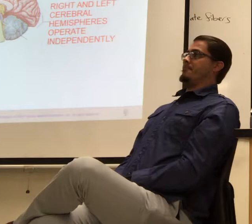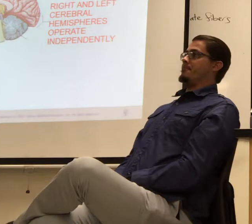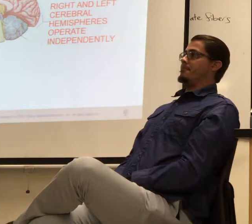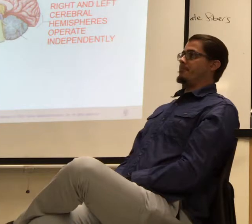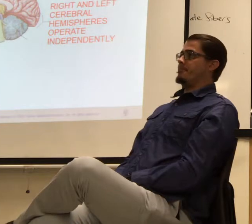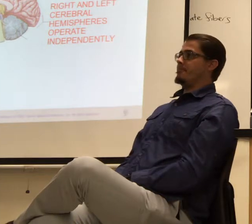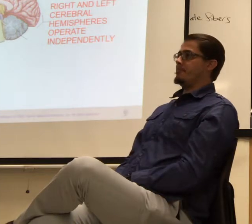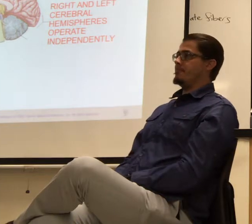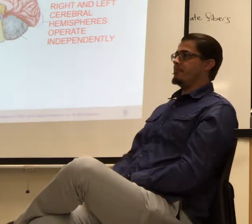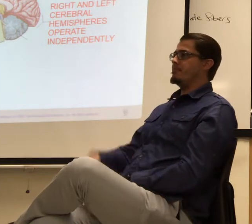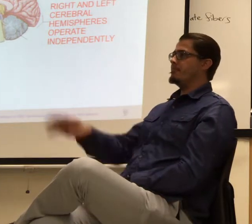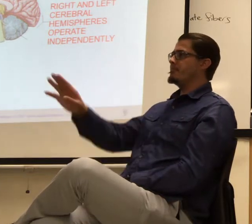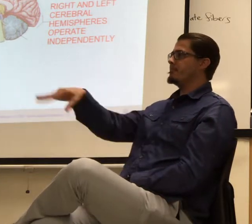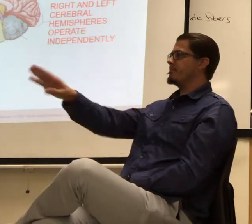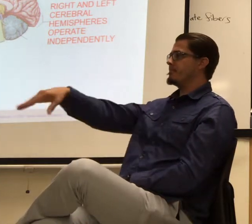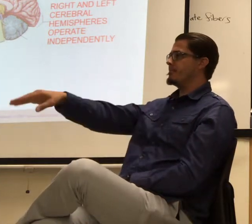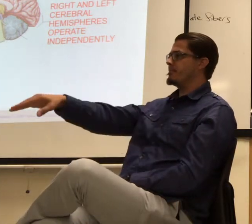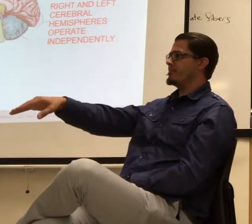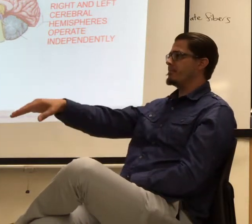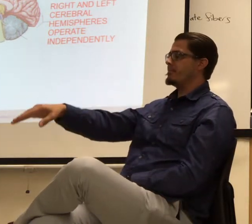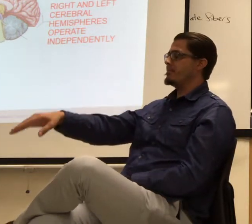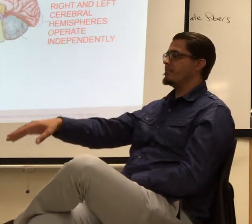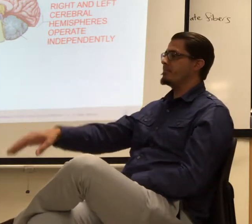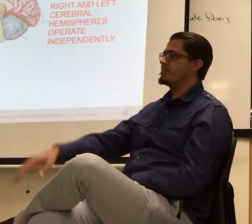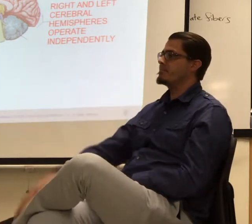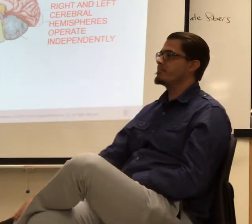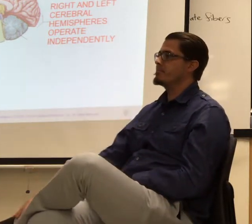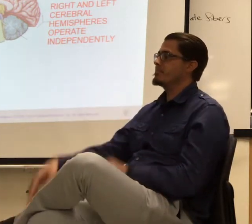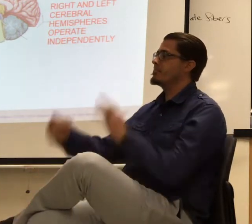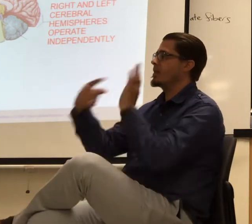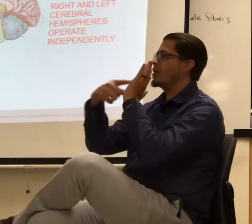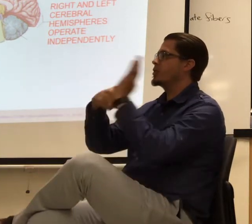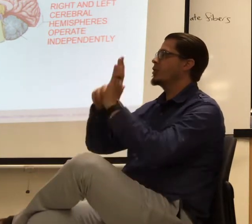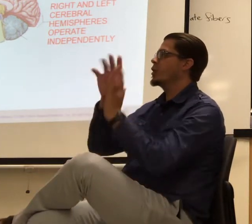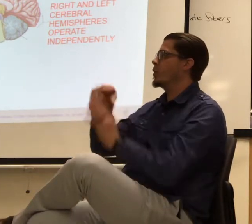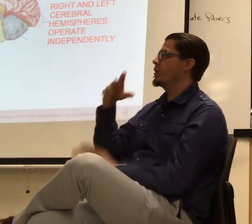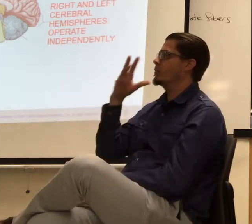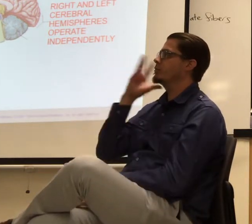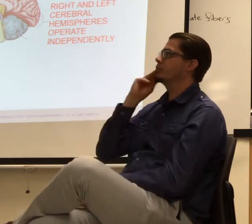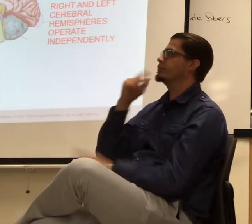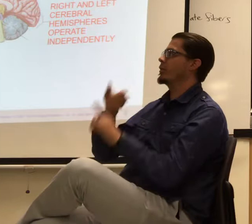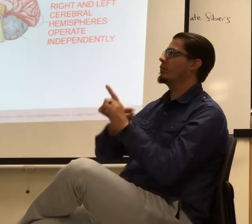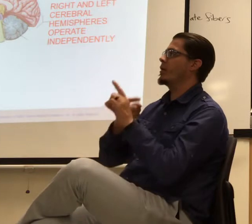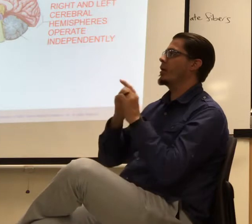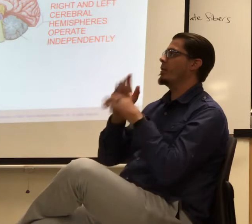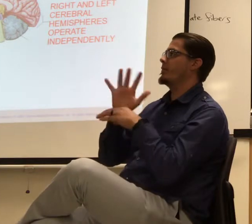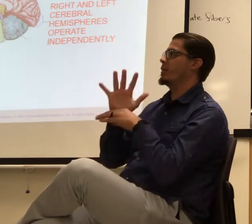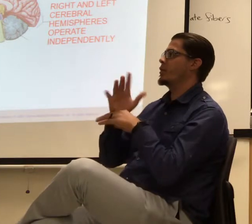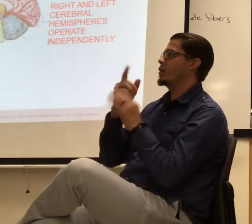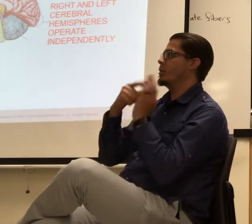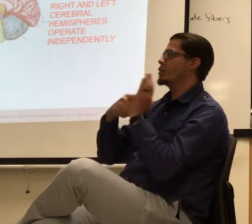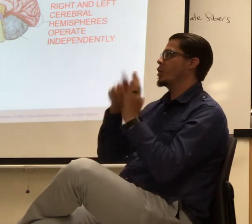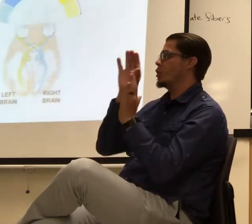So let me kind of show you what you're going to see in this video. Let me show you this diagram here.